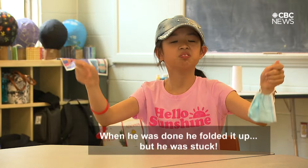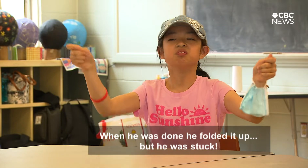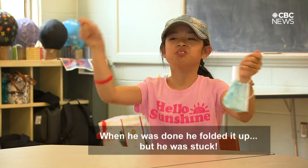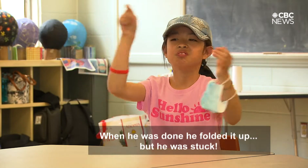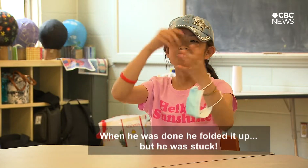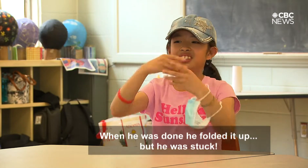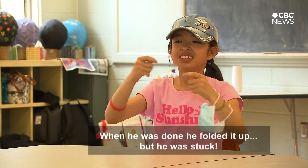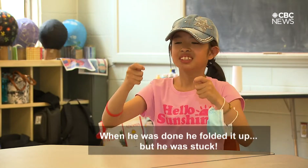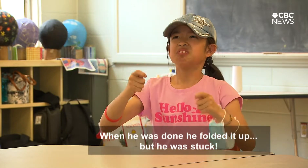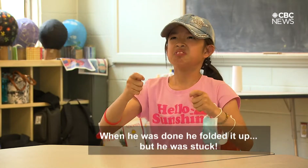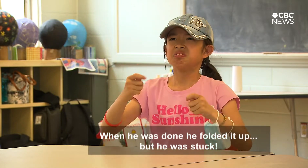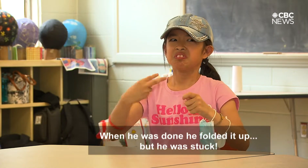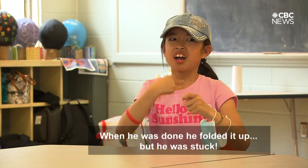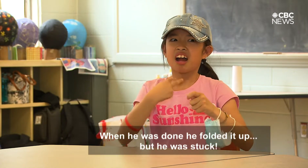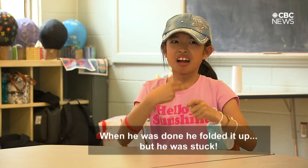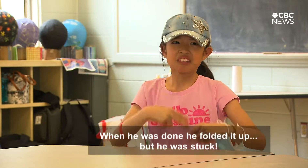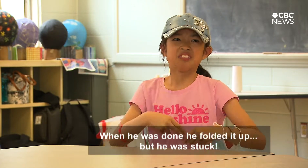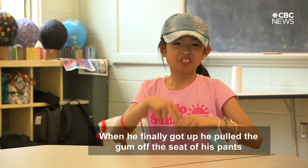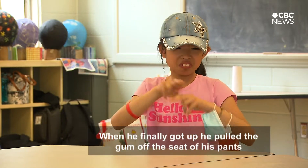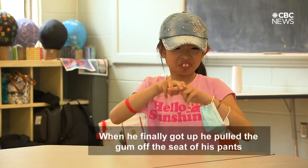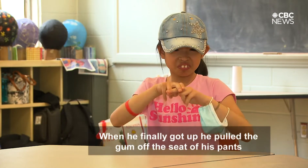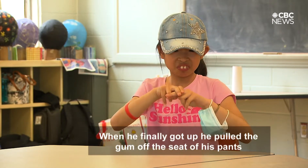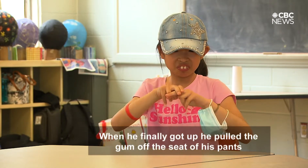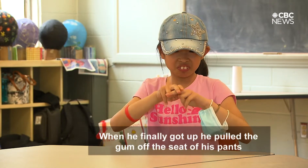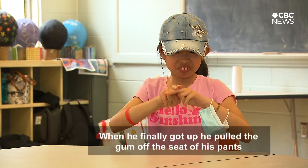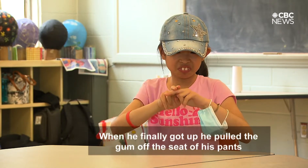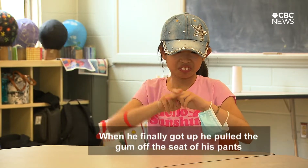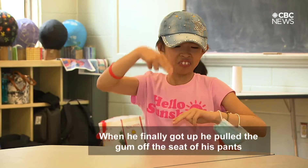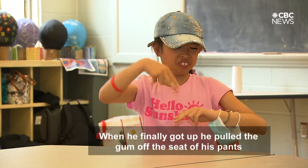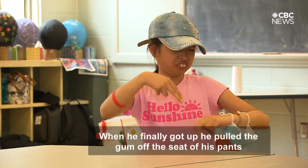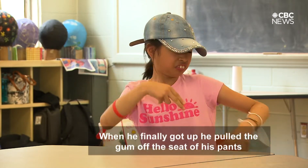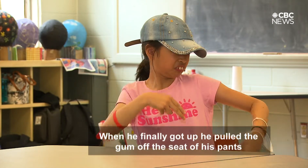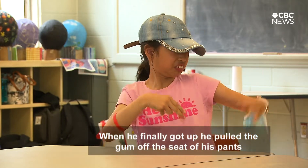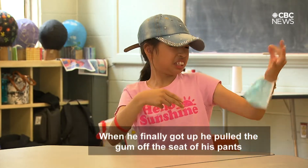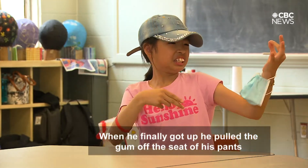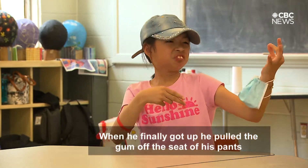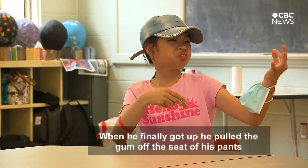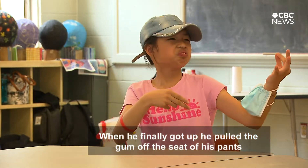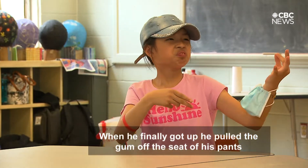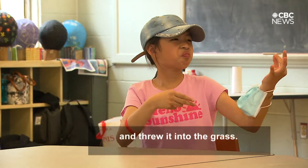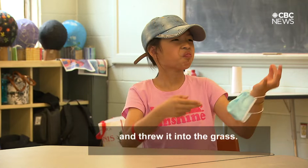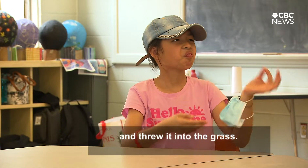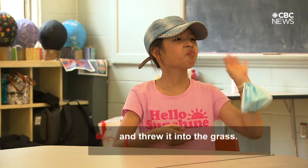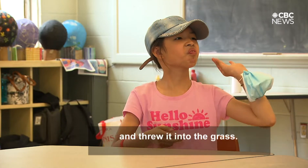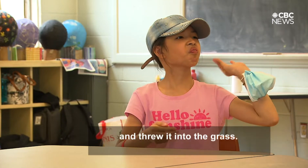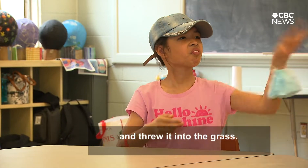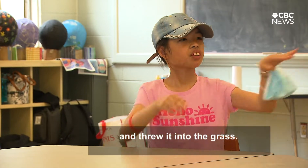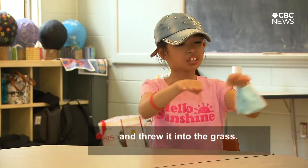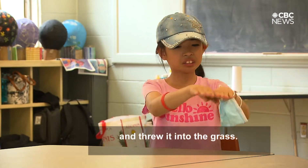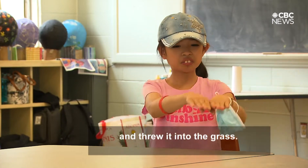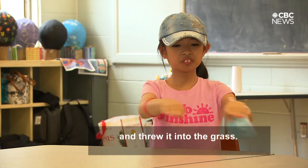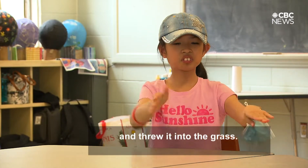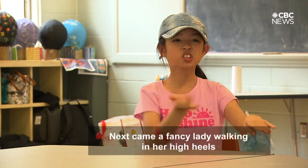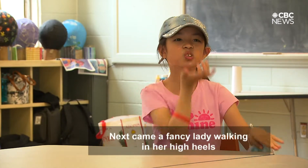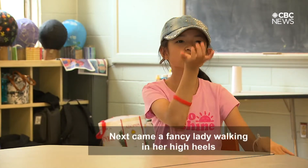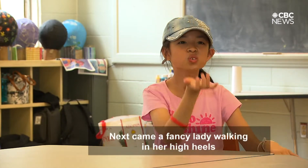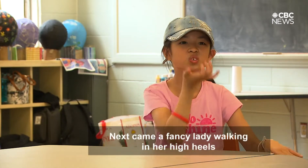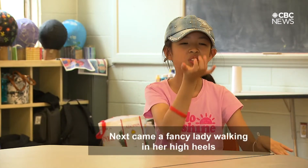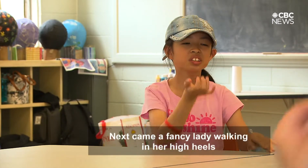was stuck. When he finally got up, he pulled the gum off the seat of his pants and threw it into the grass. Next came